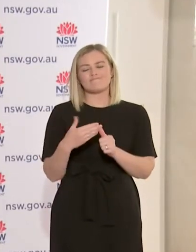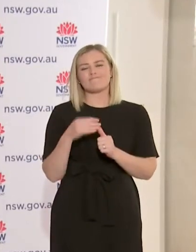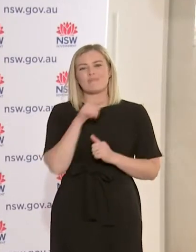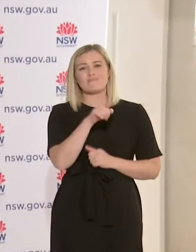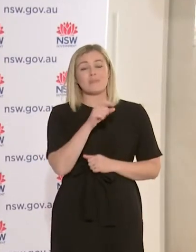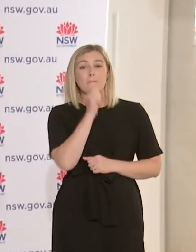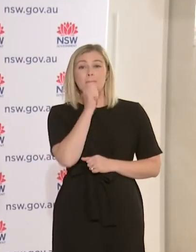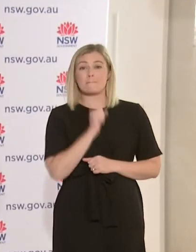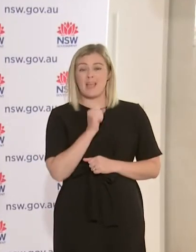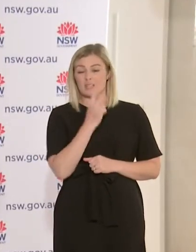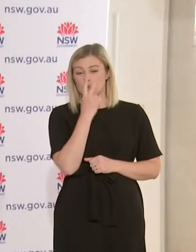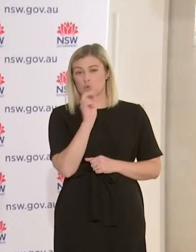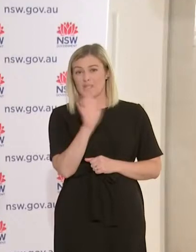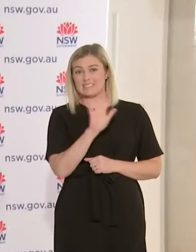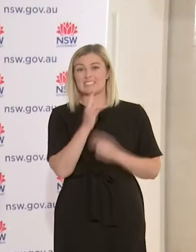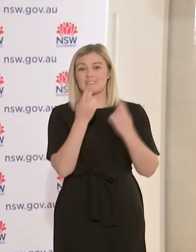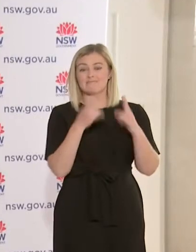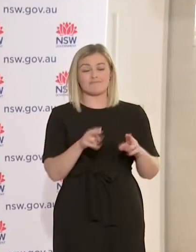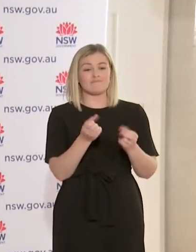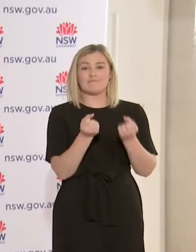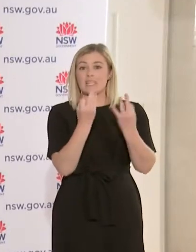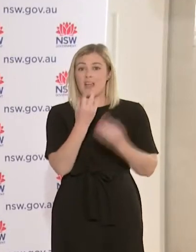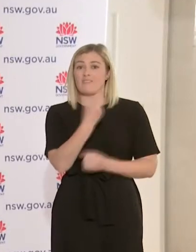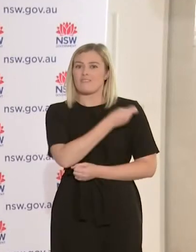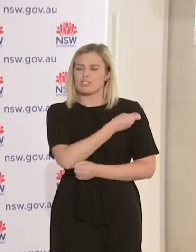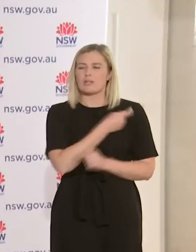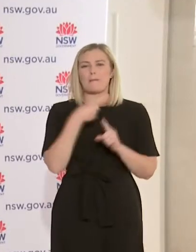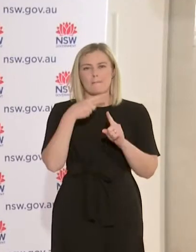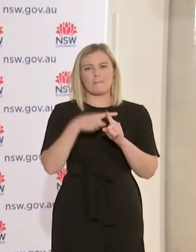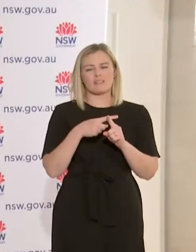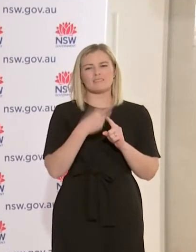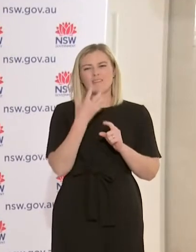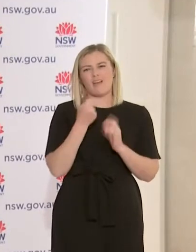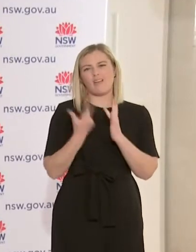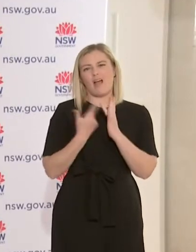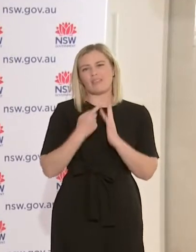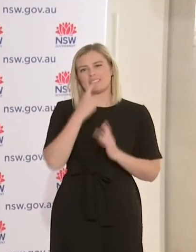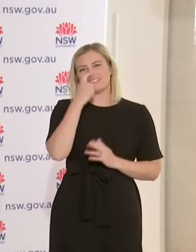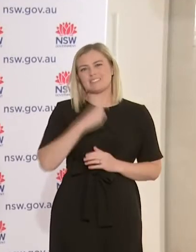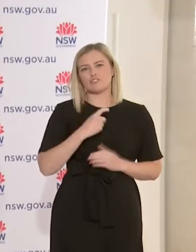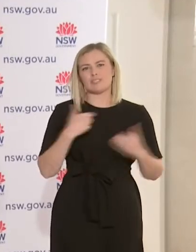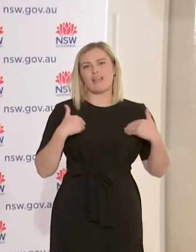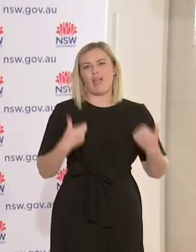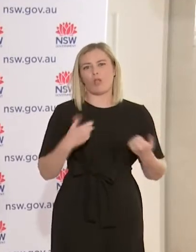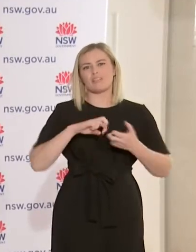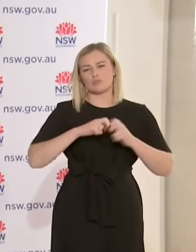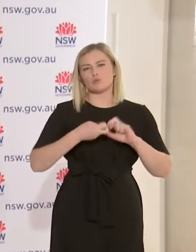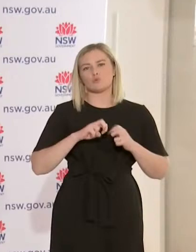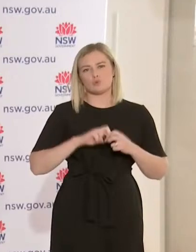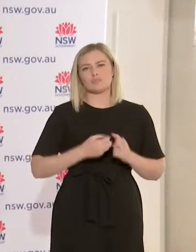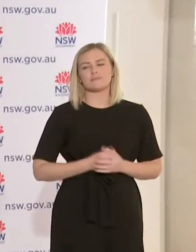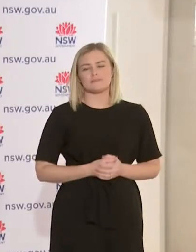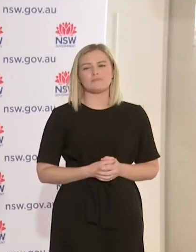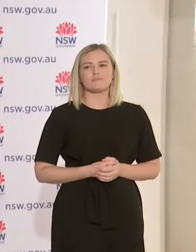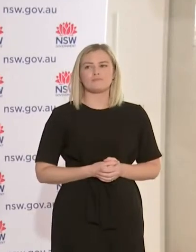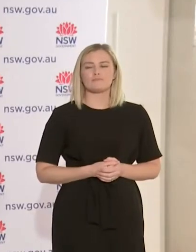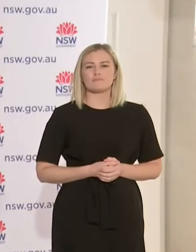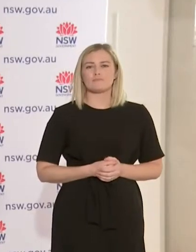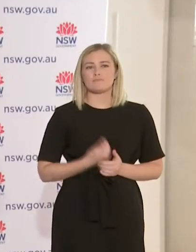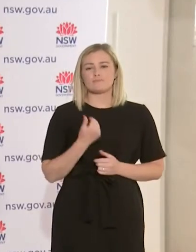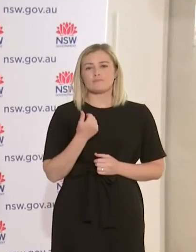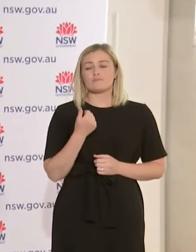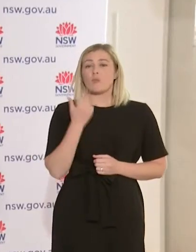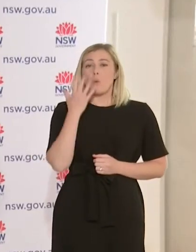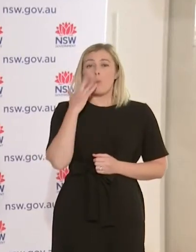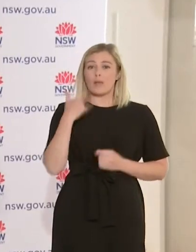health conditions and was unvaccinated. But again, I just really want to make sure that when we're articulating this, we're doing this for